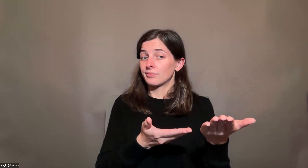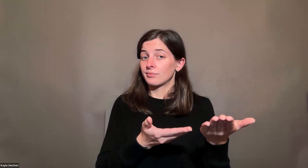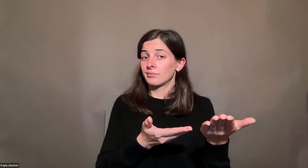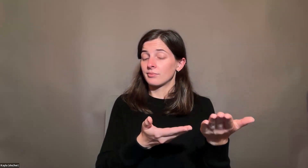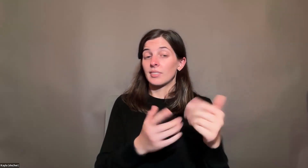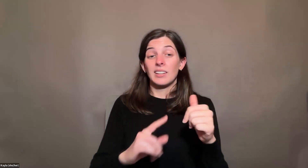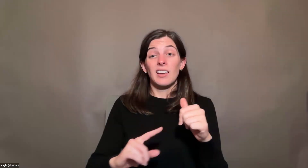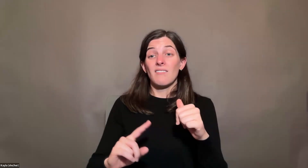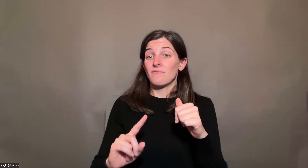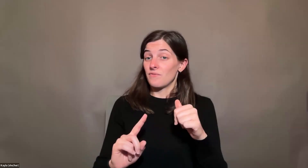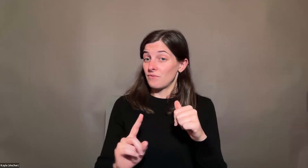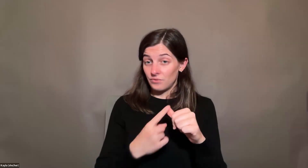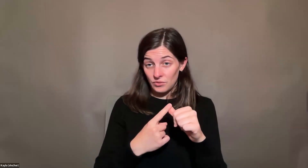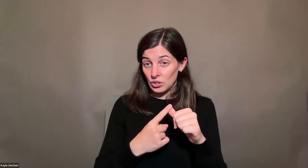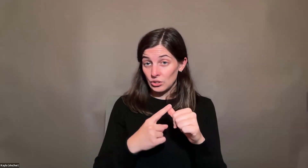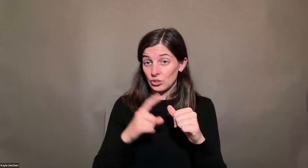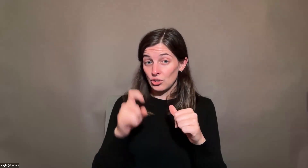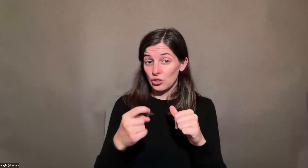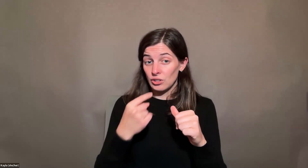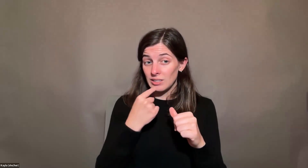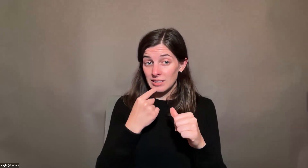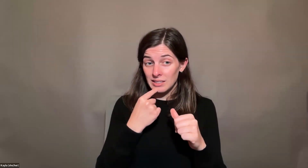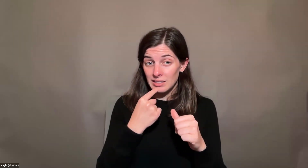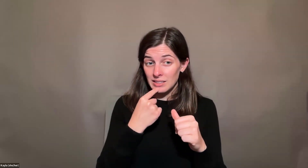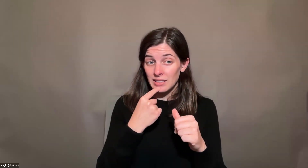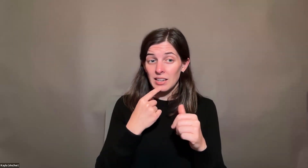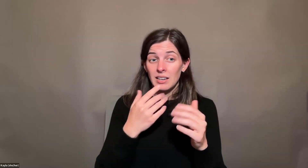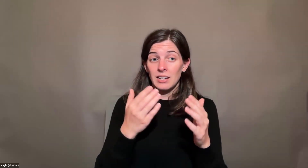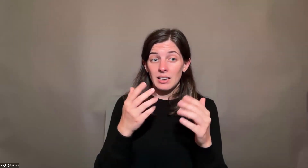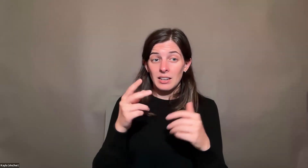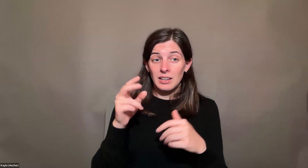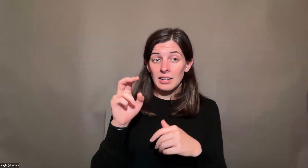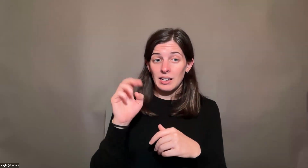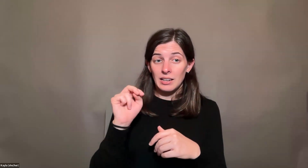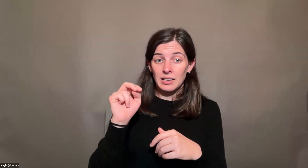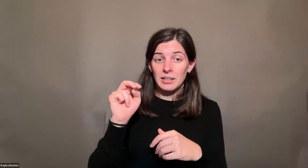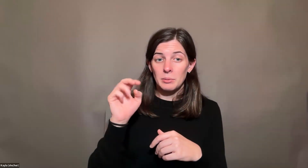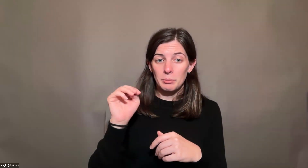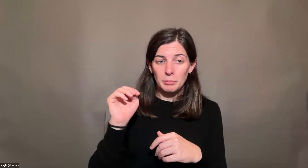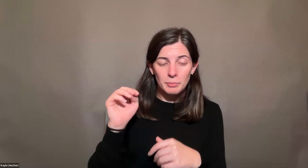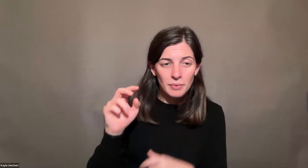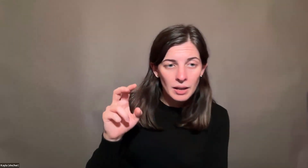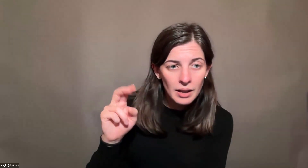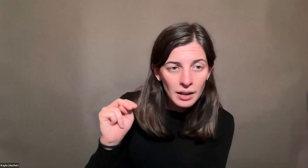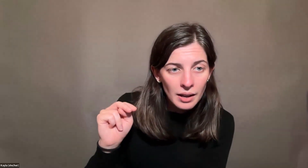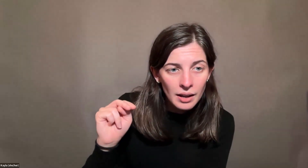say npx, then playwright, then test. Of course, the testing environment is needed to be